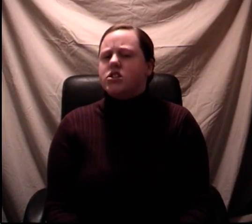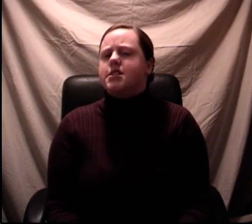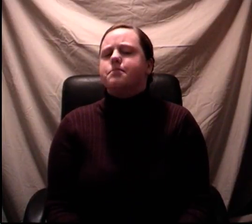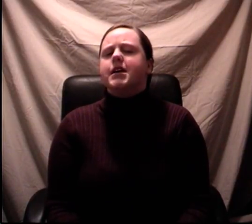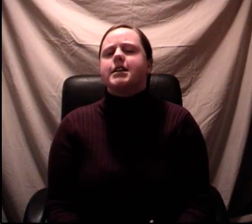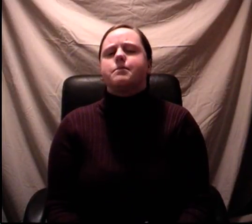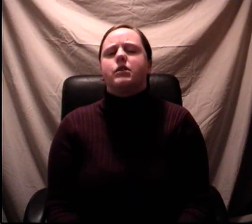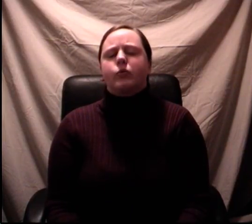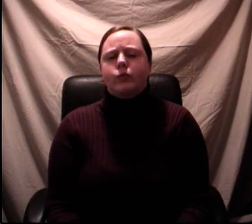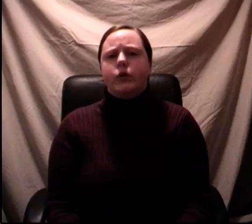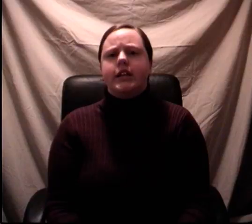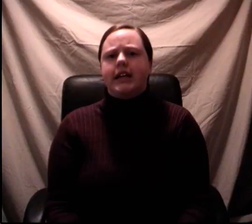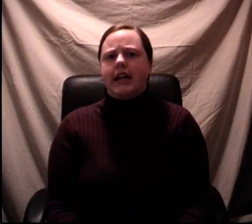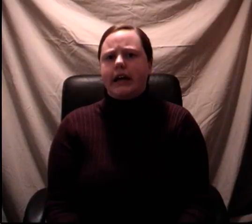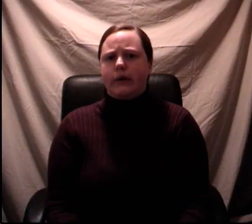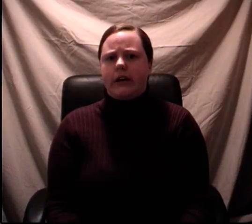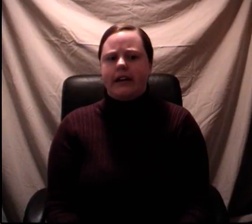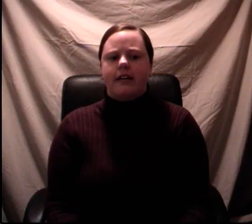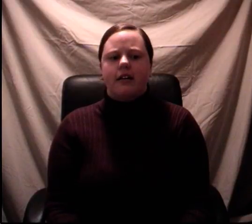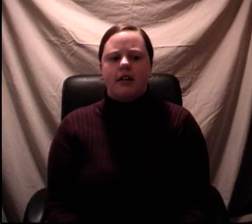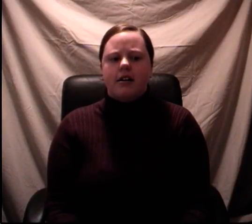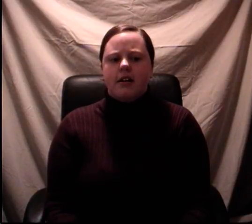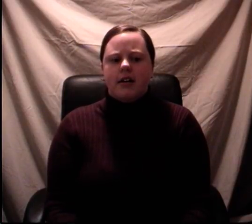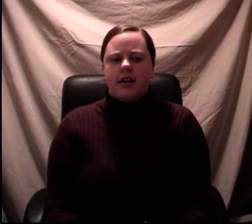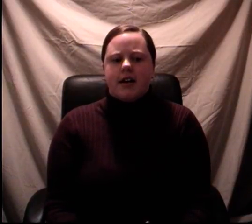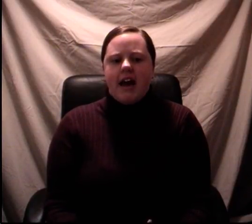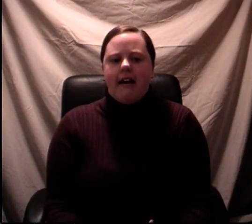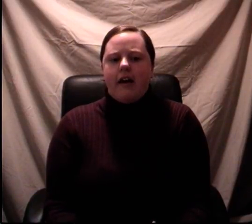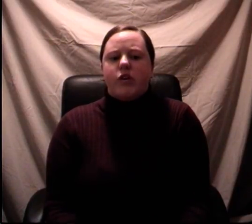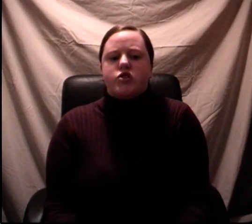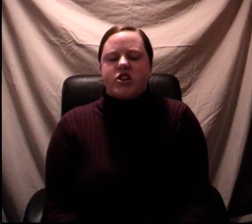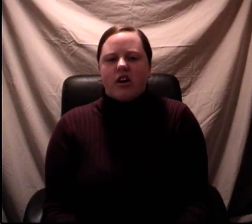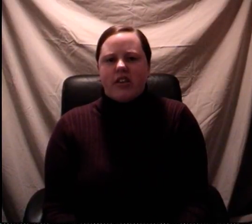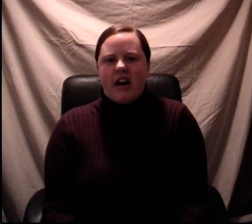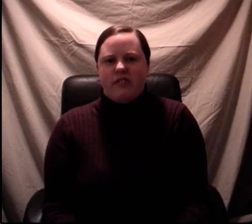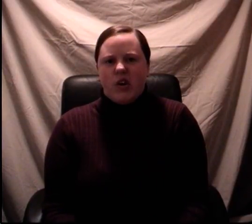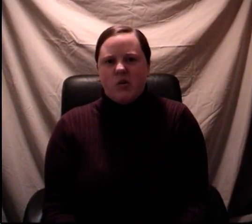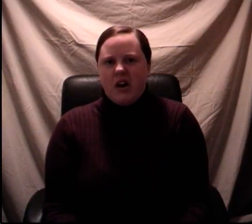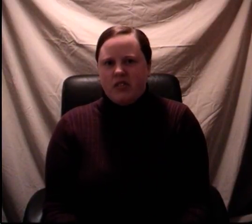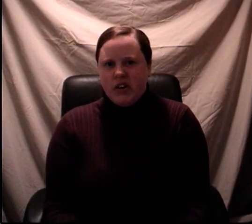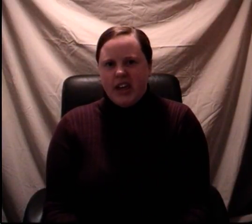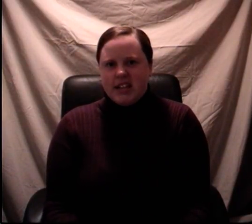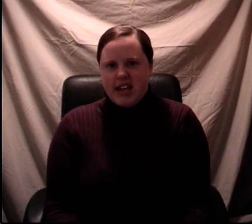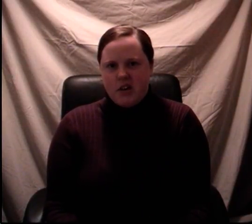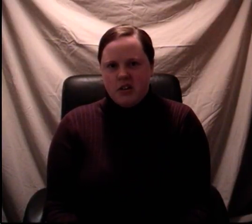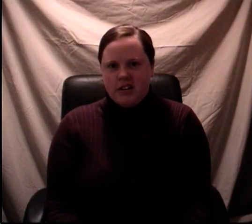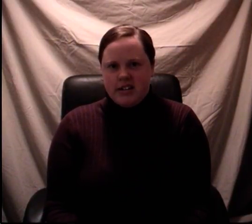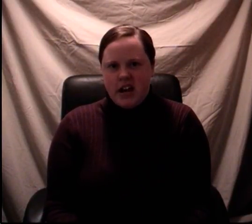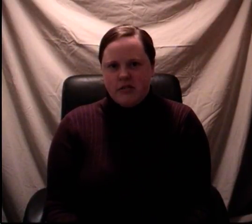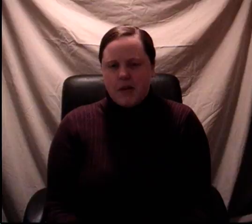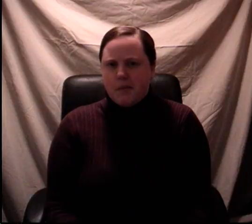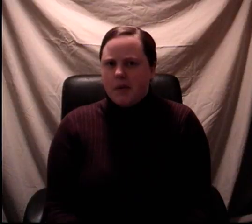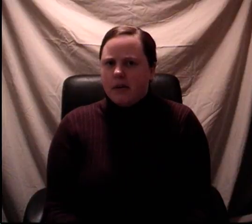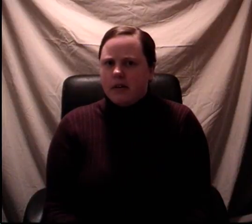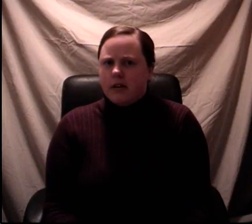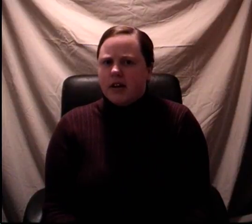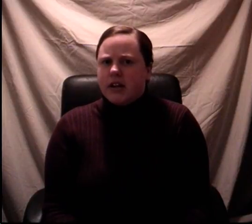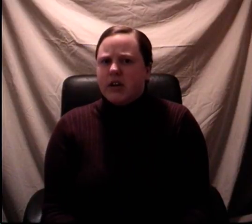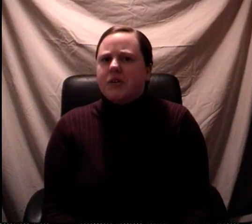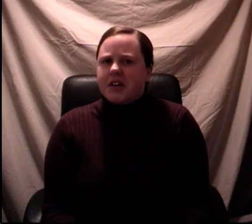just makes me really angry. If you share that view of looking down on deaf people, you look